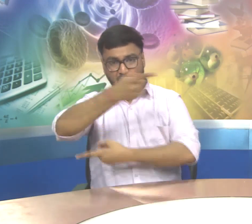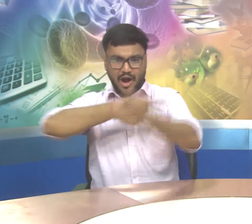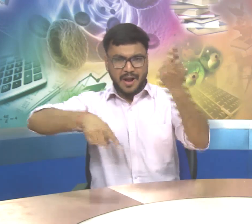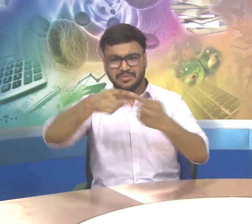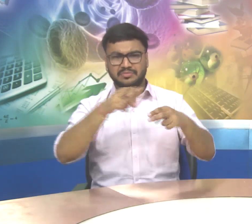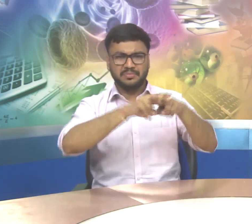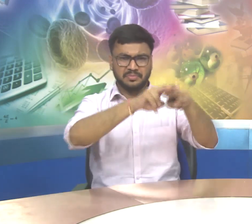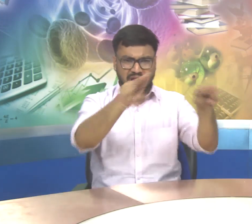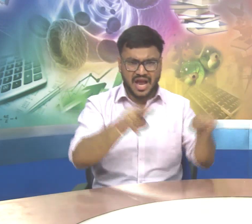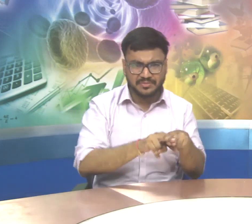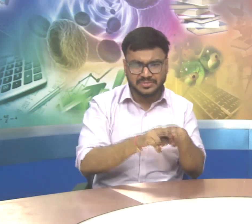Humans are modern people.